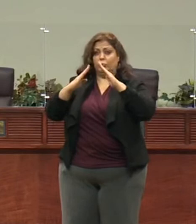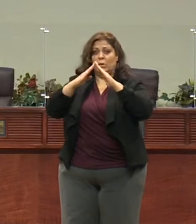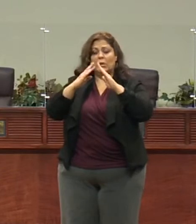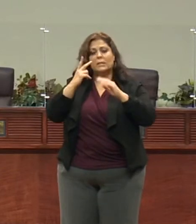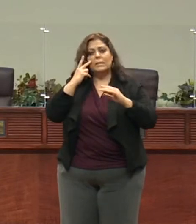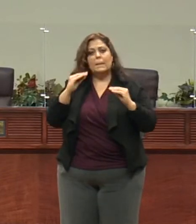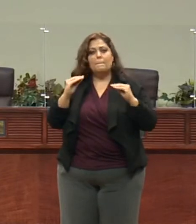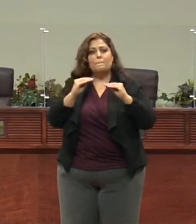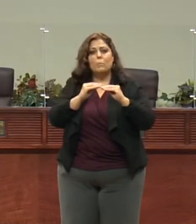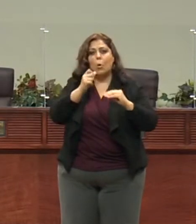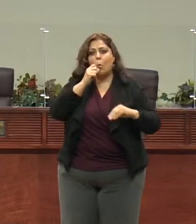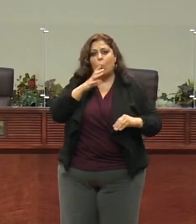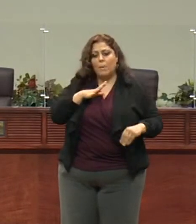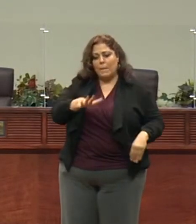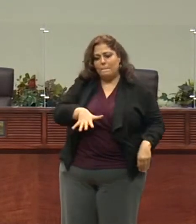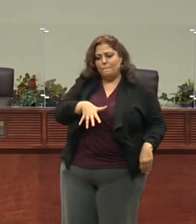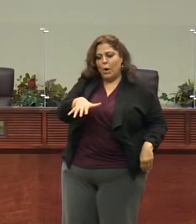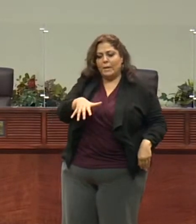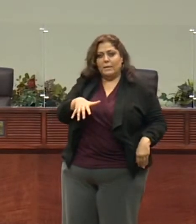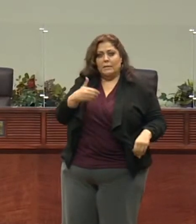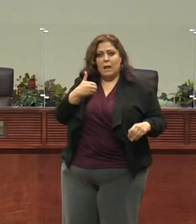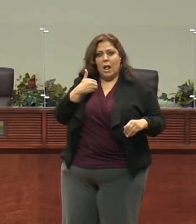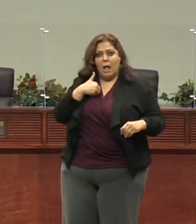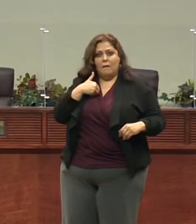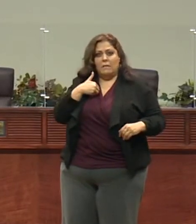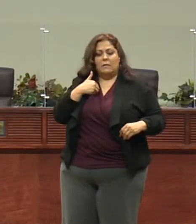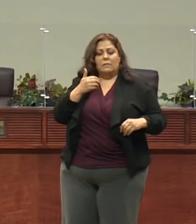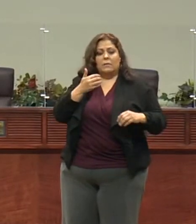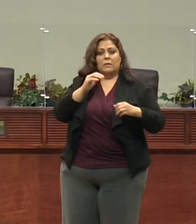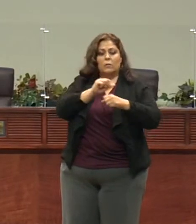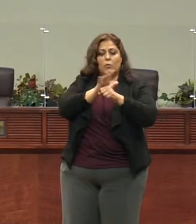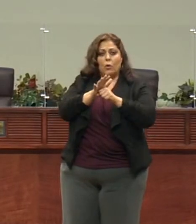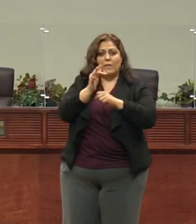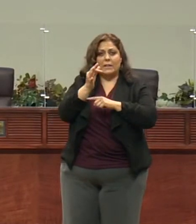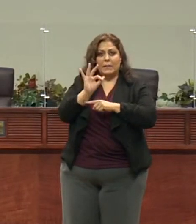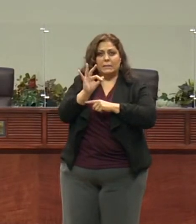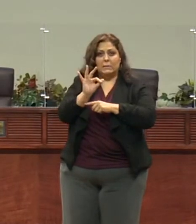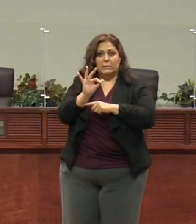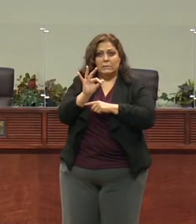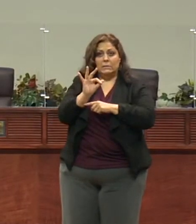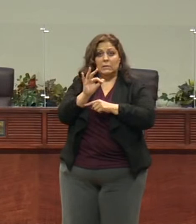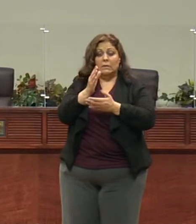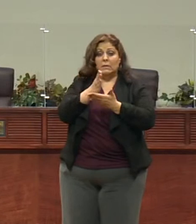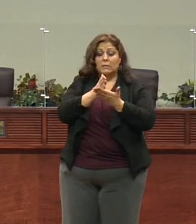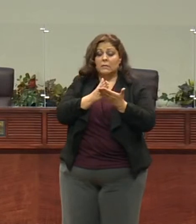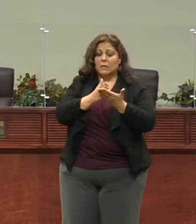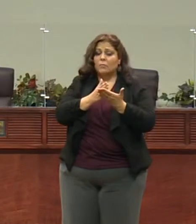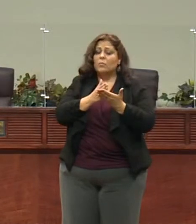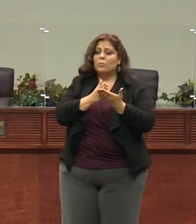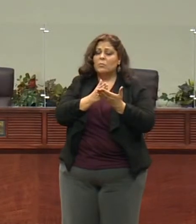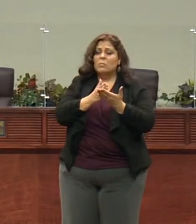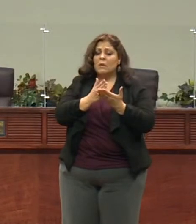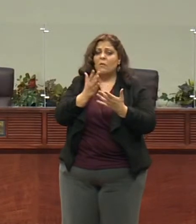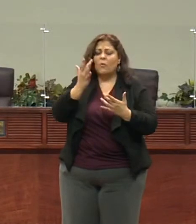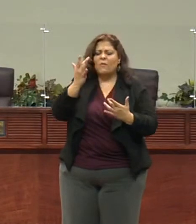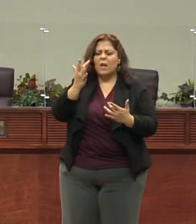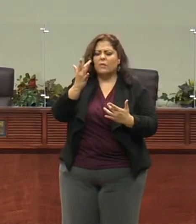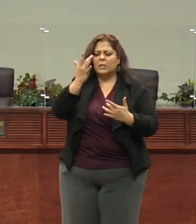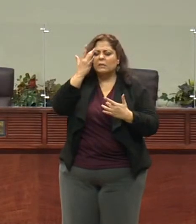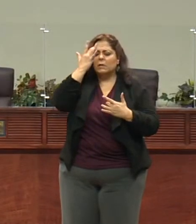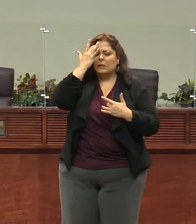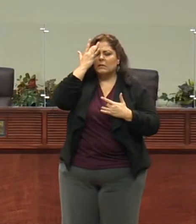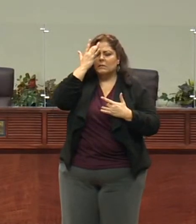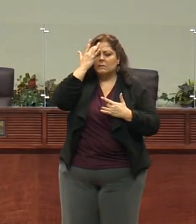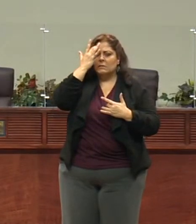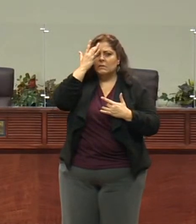women with COVID-19 admitted to the hospital. Some of them are very sick, and we currently have